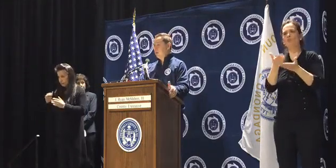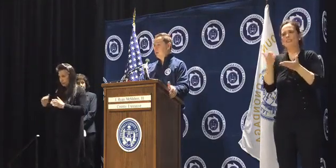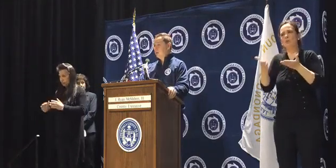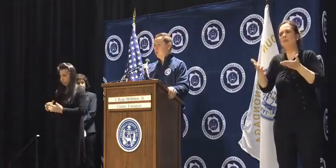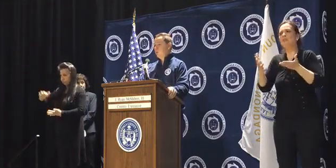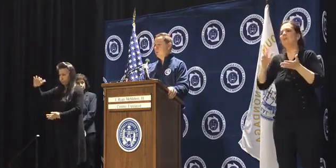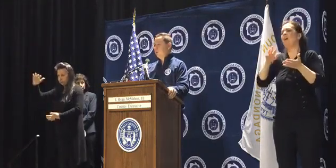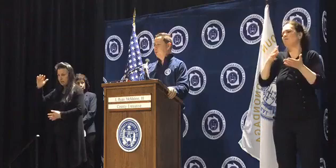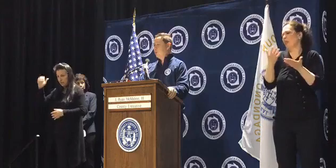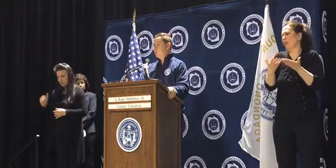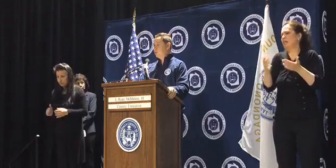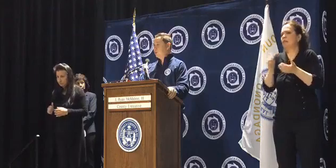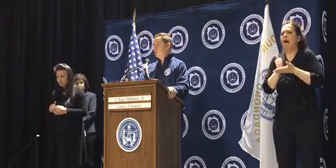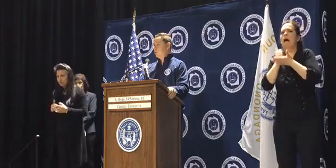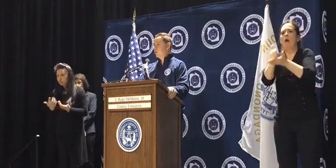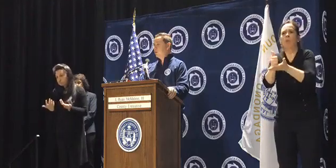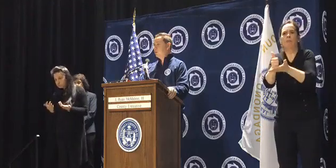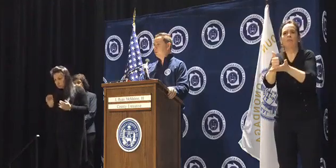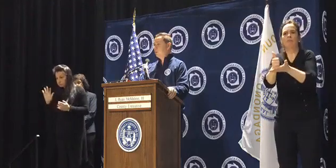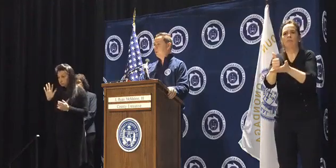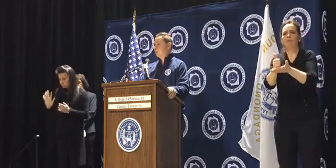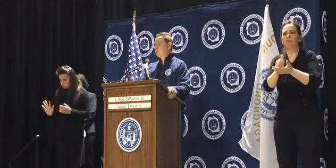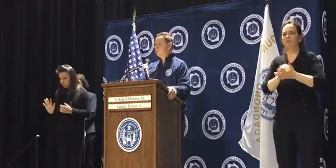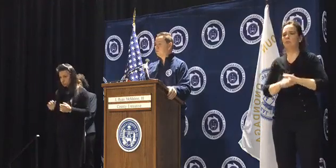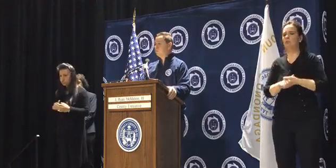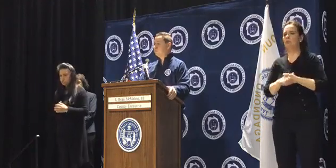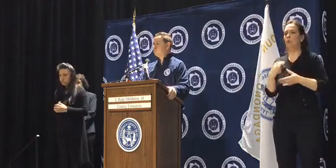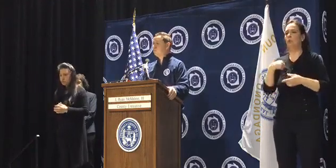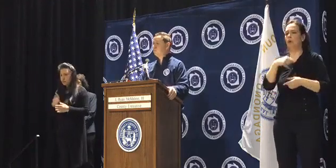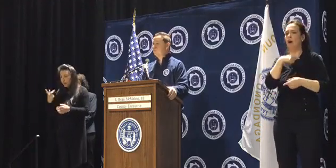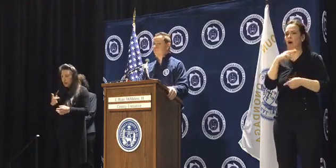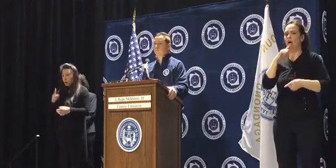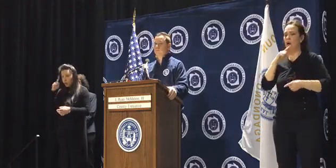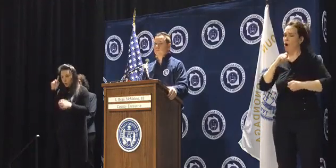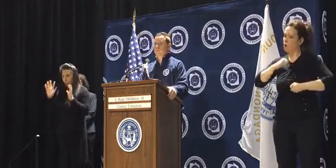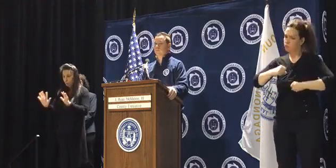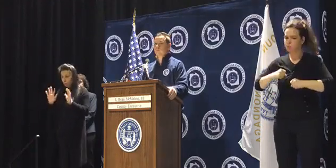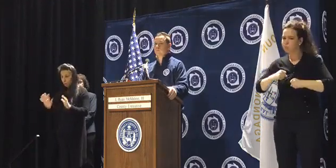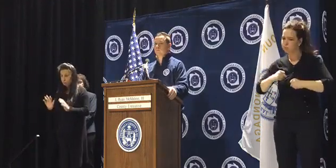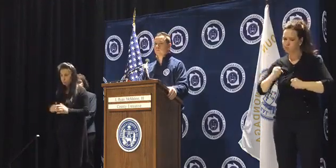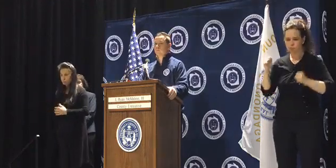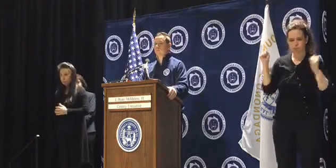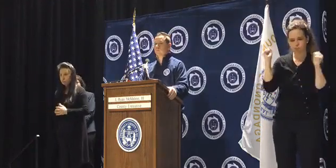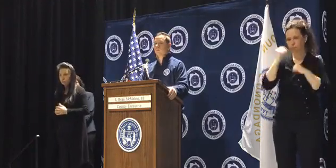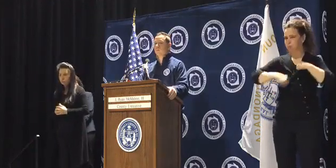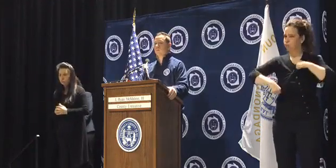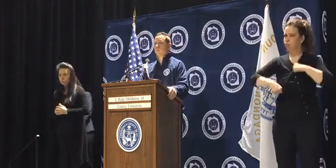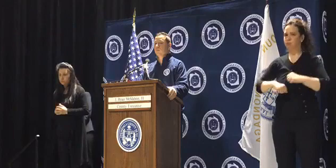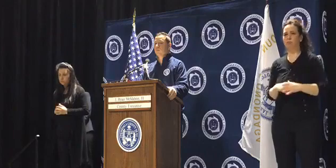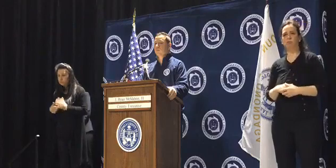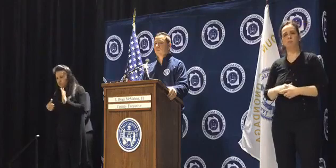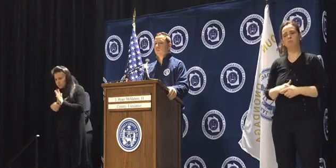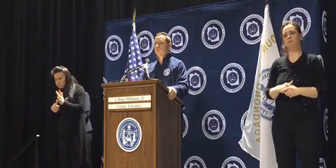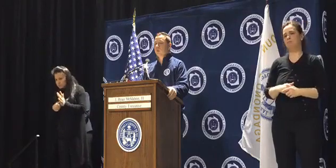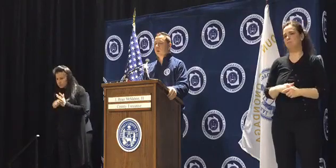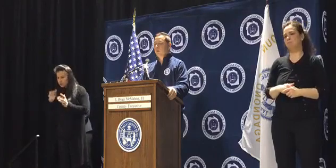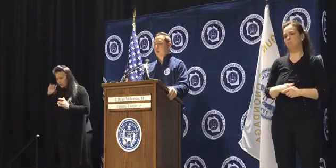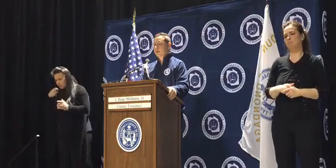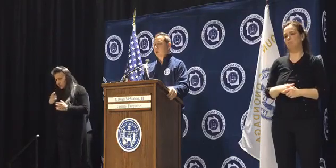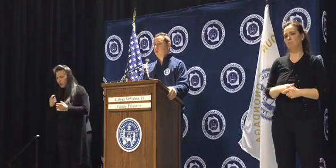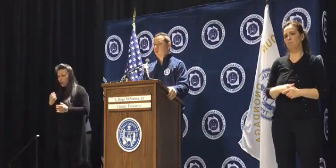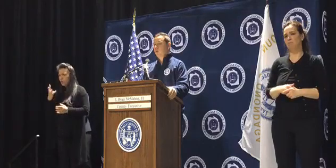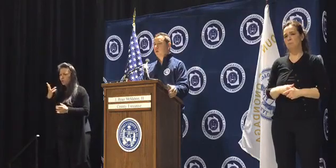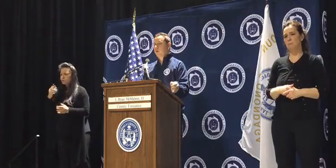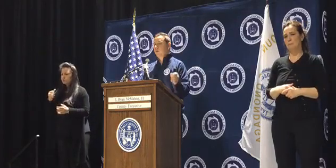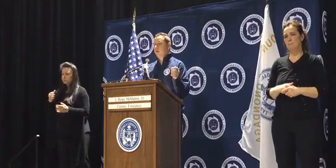advocate. And we've been pit bulls, and we'll continue to be pit bulls. What is the turnaround time for these tests, and do you plan to save the rest throughout the week?